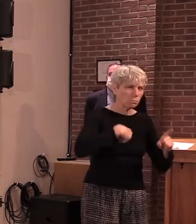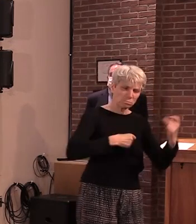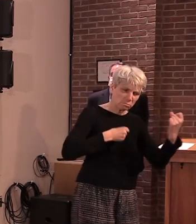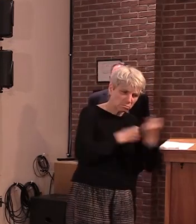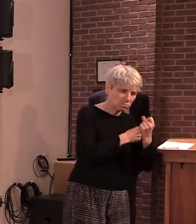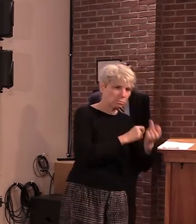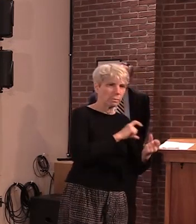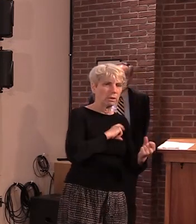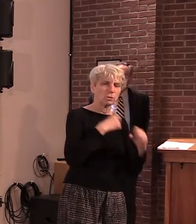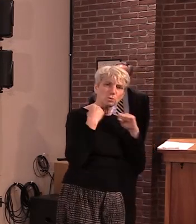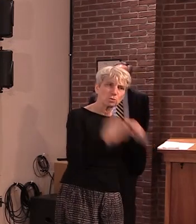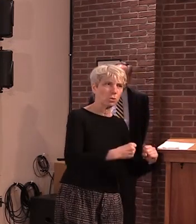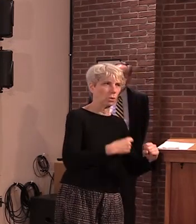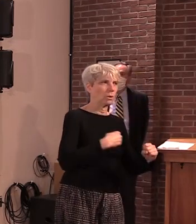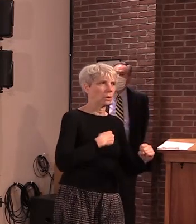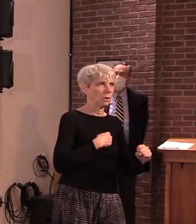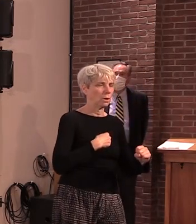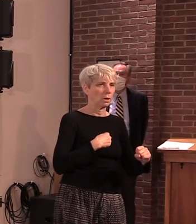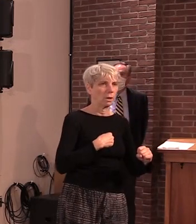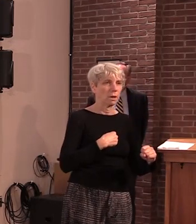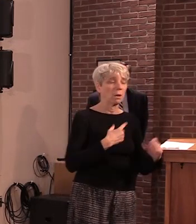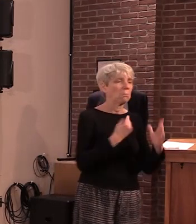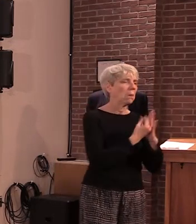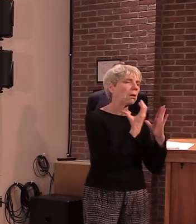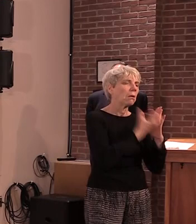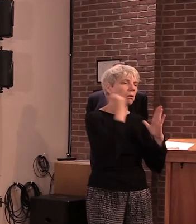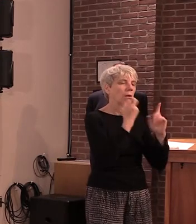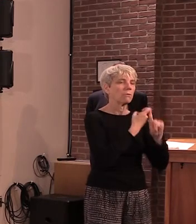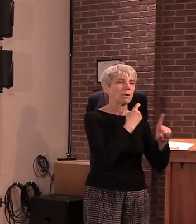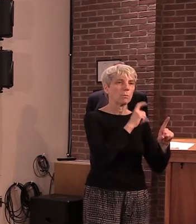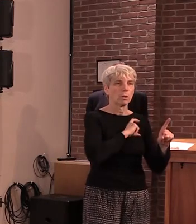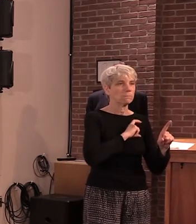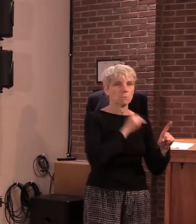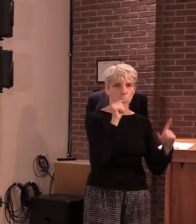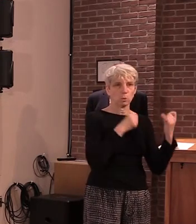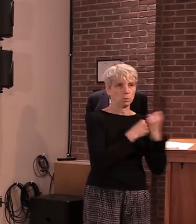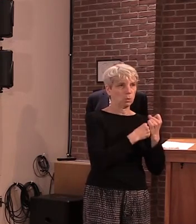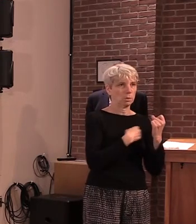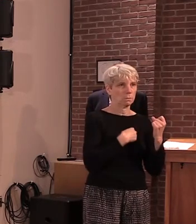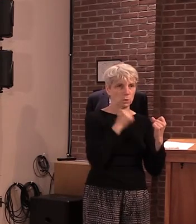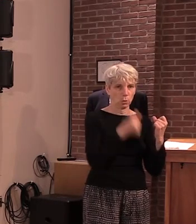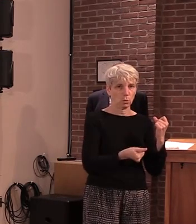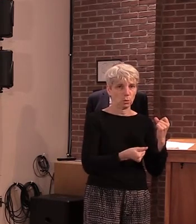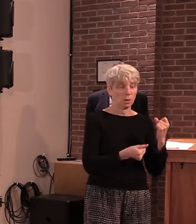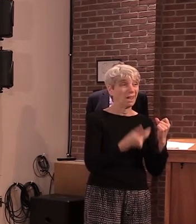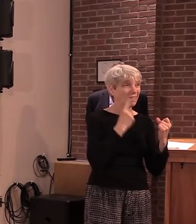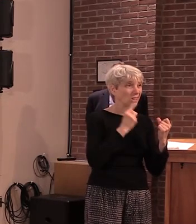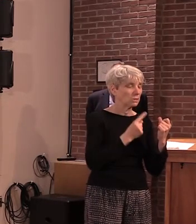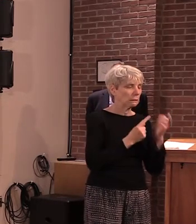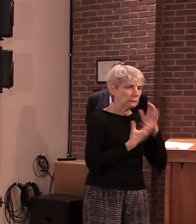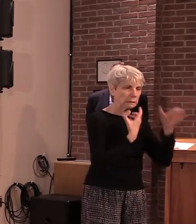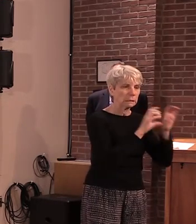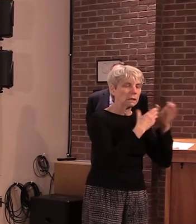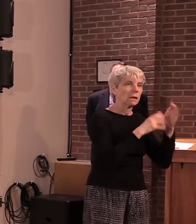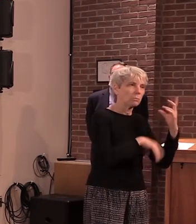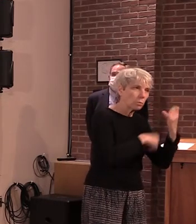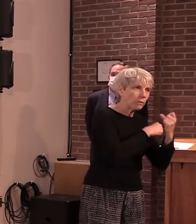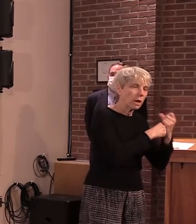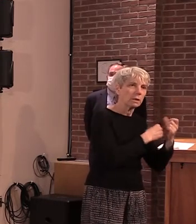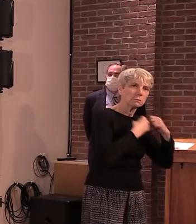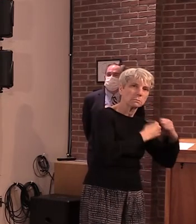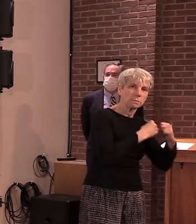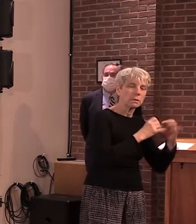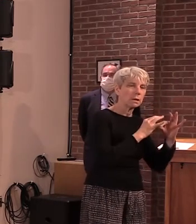I don't believe that we should be defunding the police at this point in time. I believe that we should be strengthening them, maybe changing the